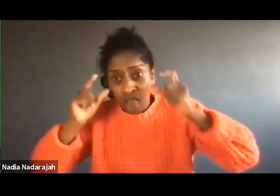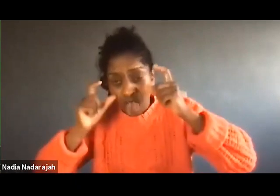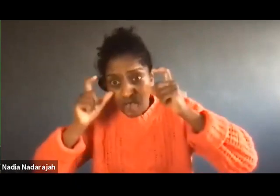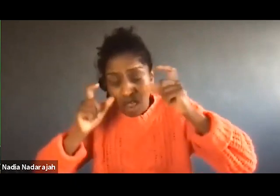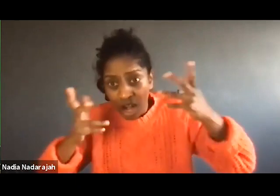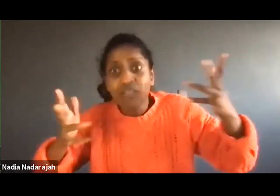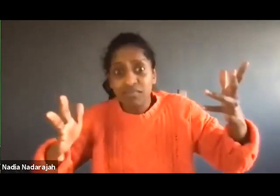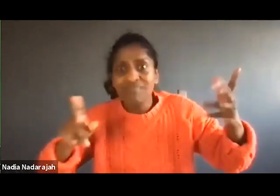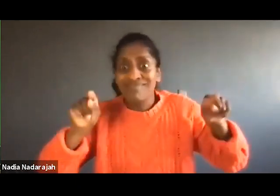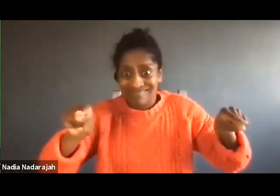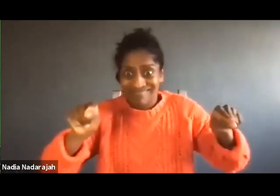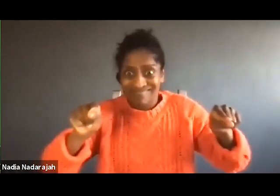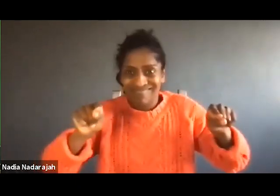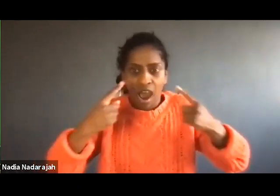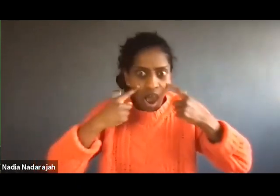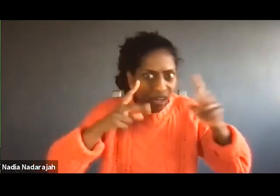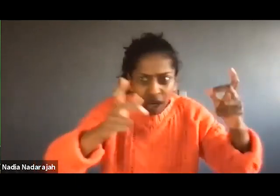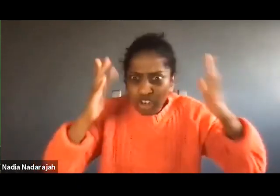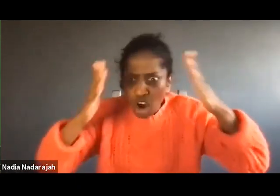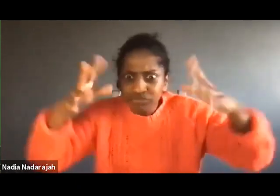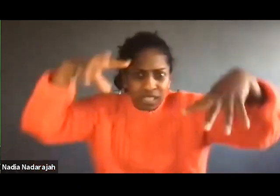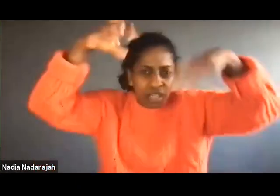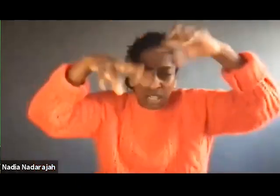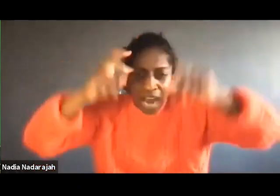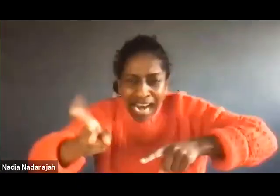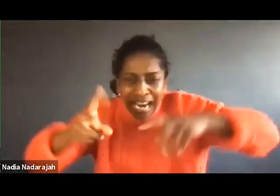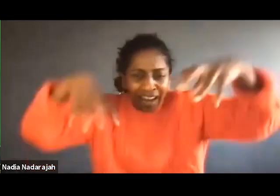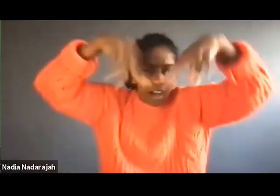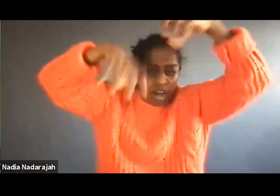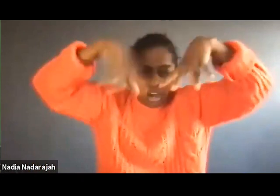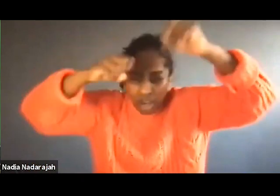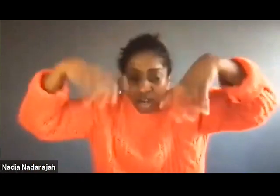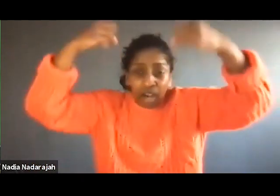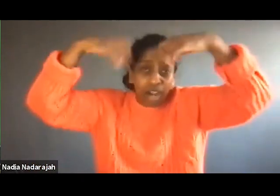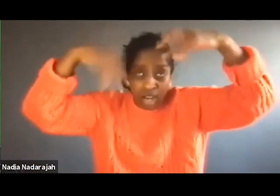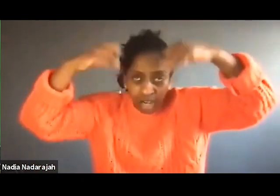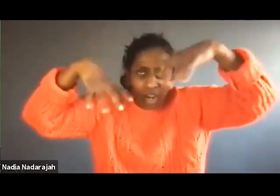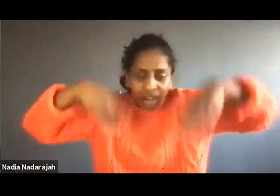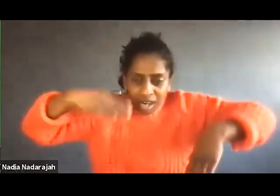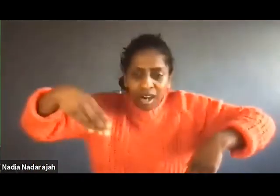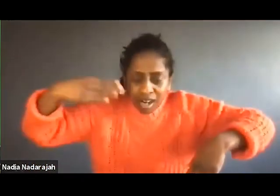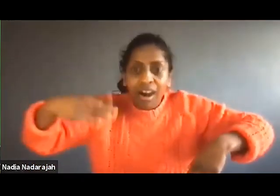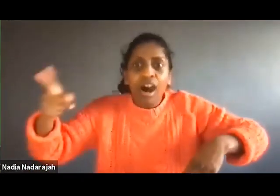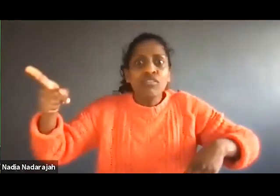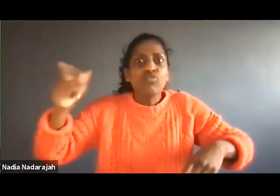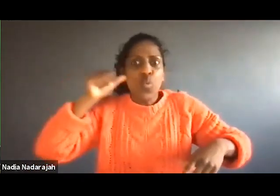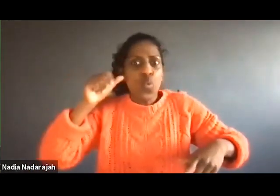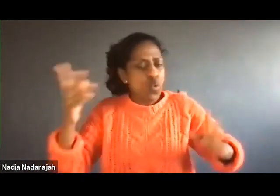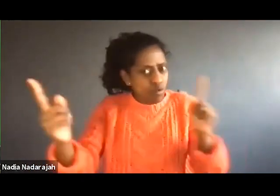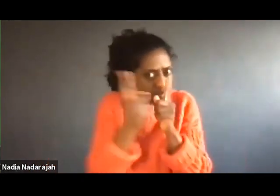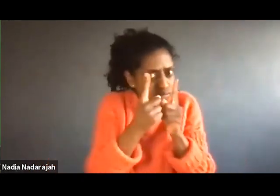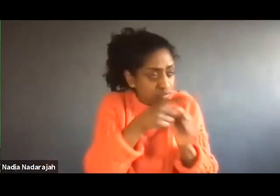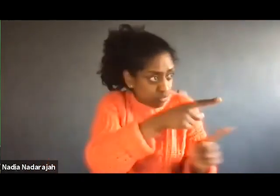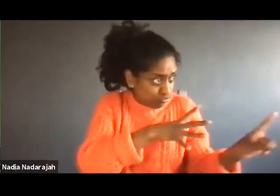often work. Some days I'm working 10 a.m. till 10 p.m. It's very tiring on our eyes as deaf actresses